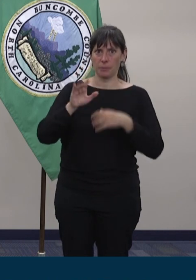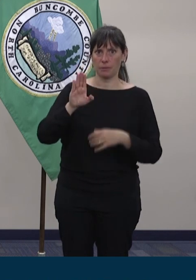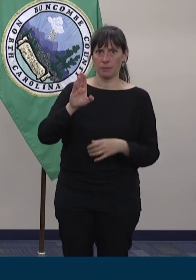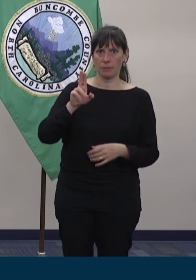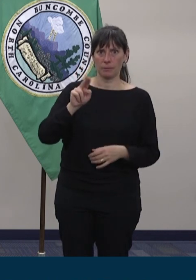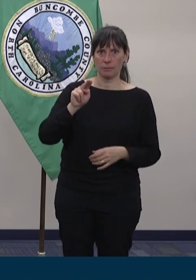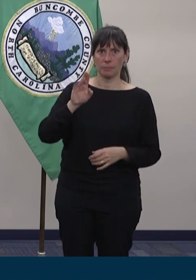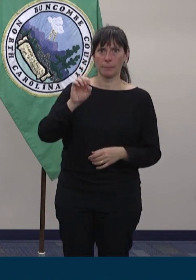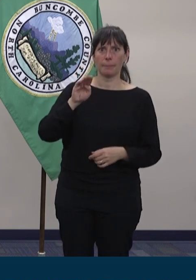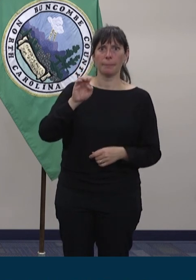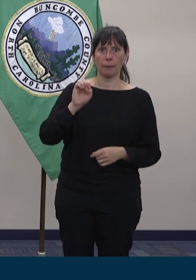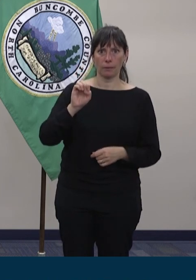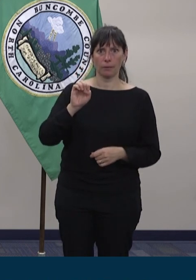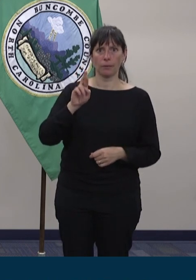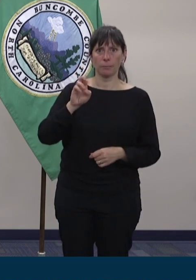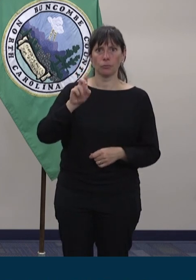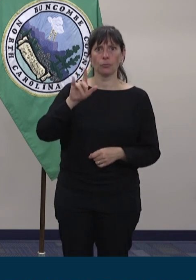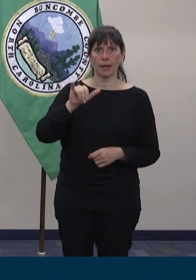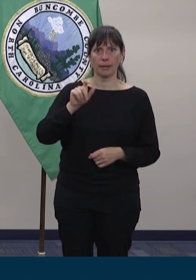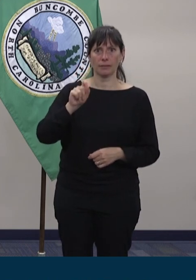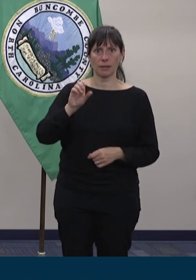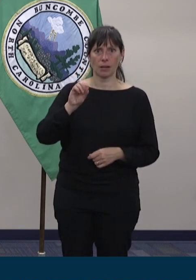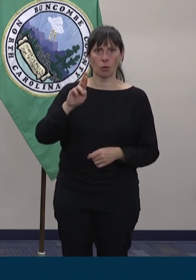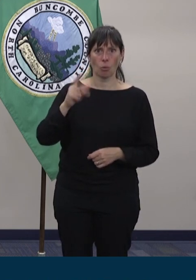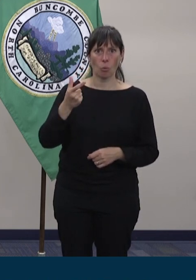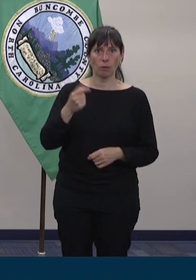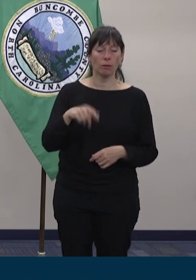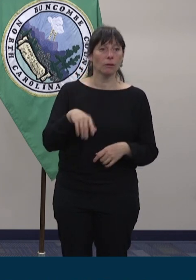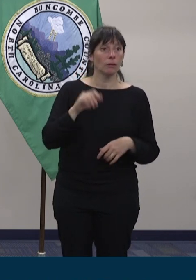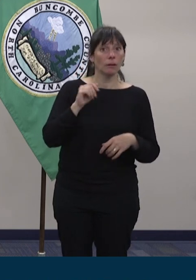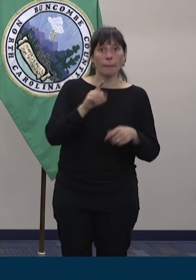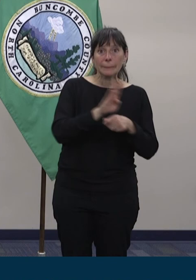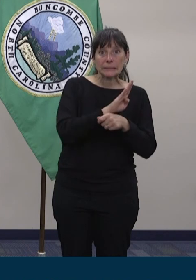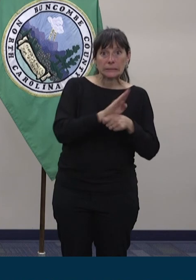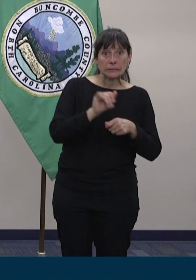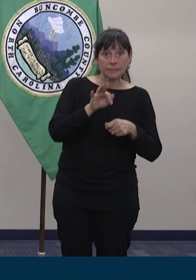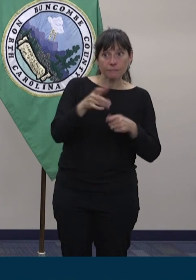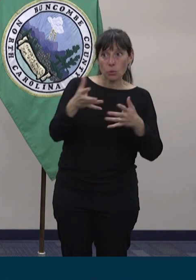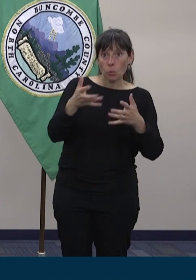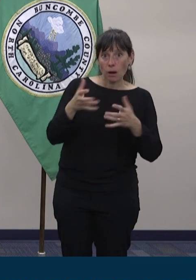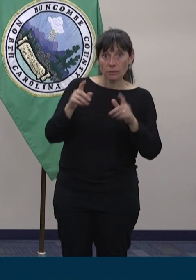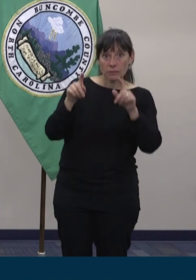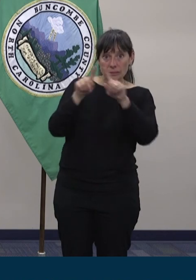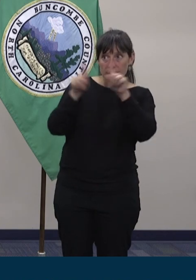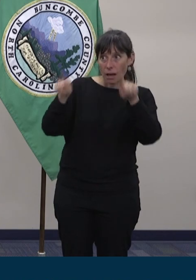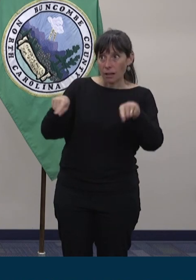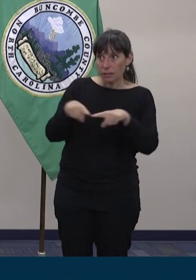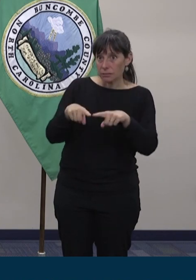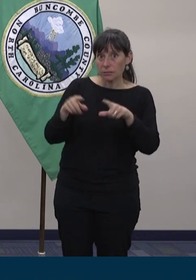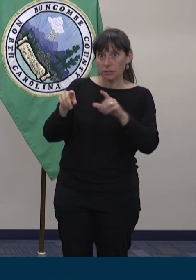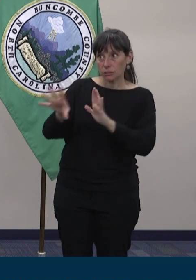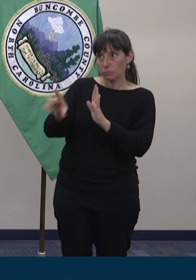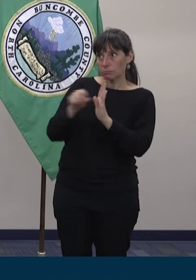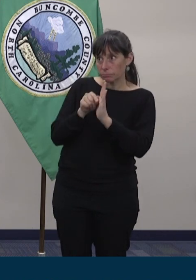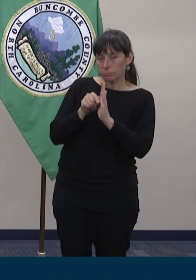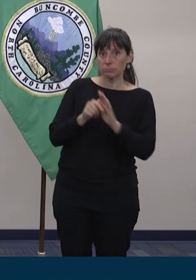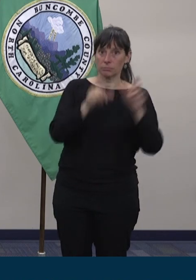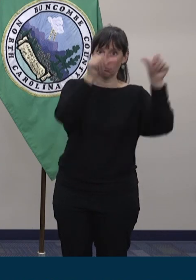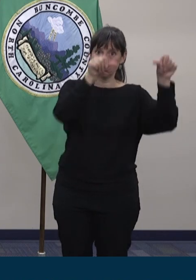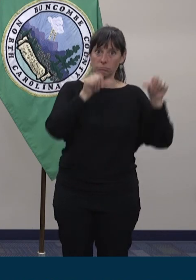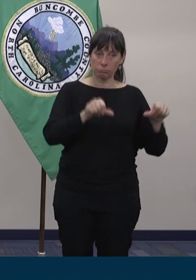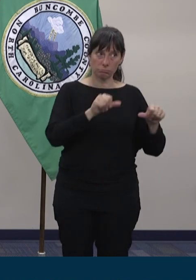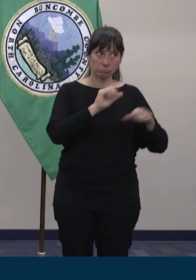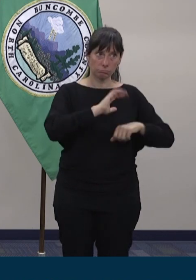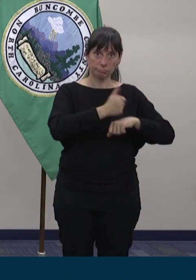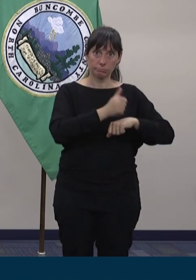for local businesses and industries looking for signage, and we will continue to add additional signage emphasizing the use